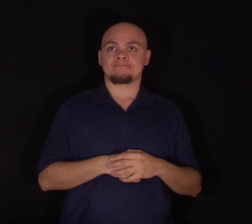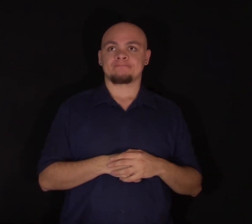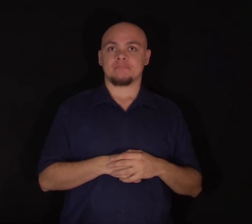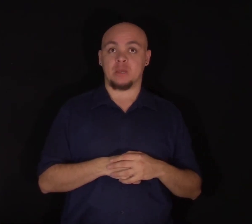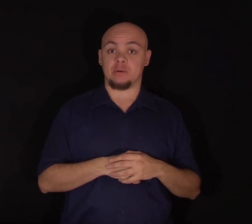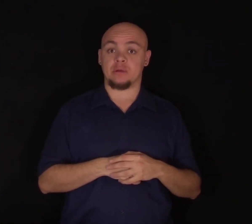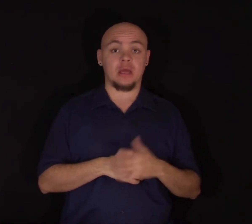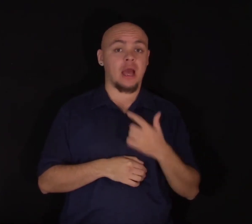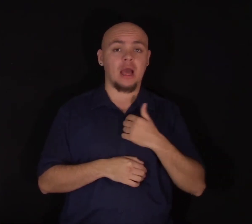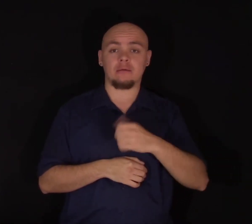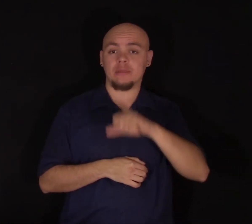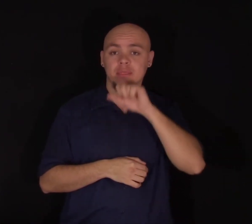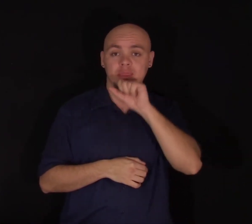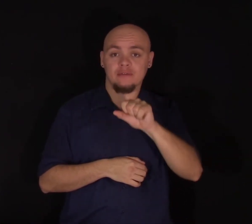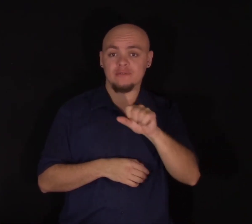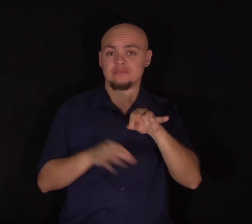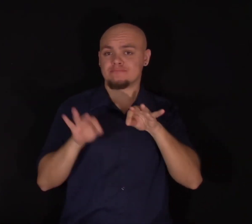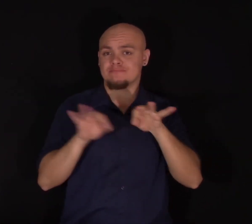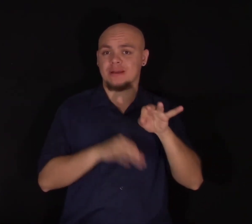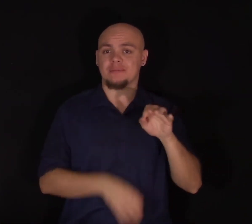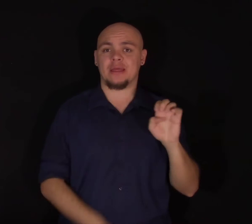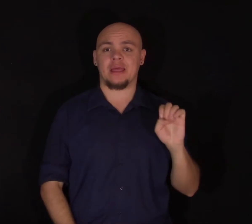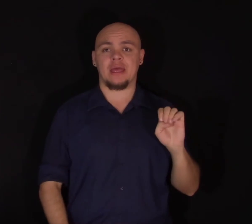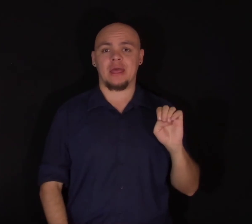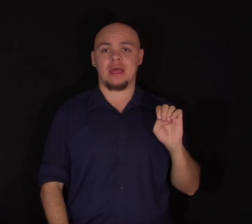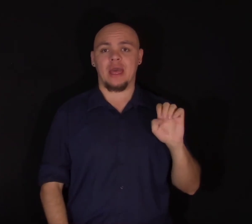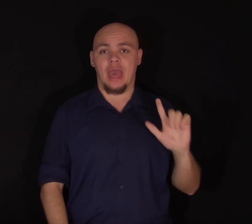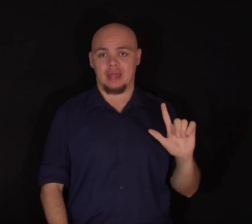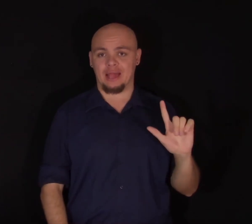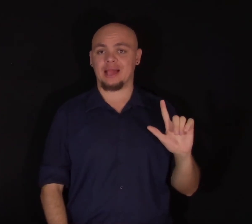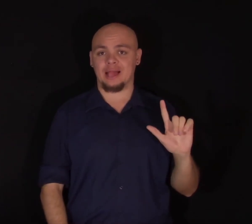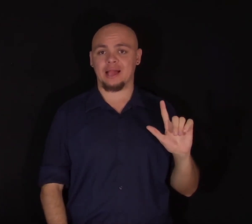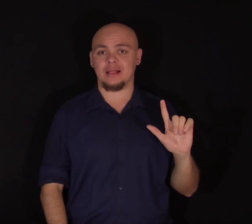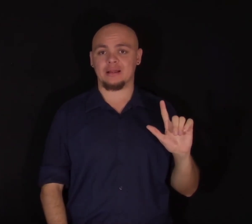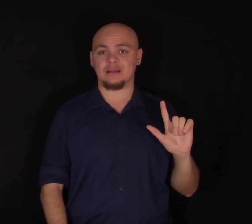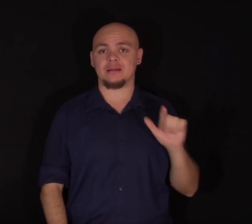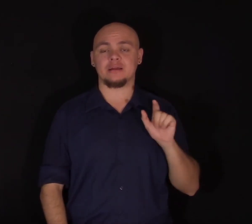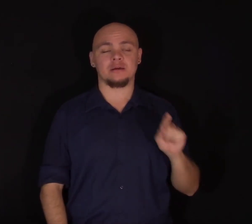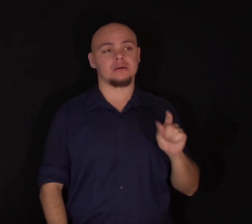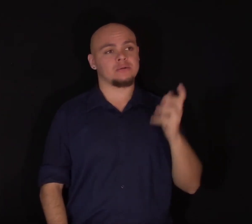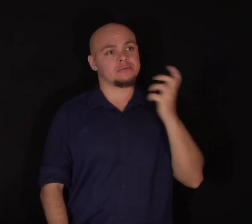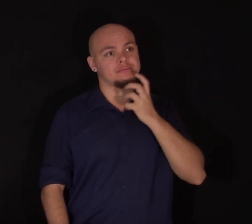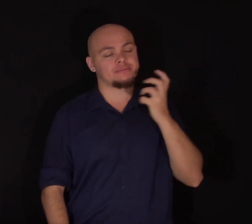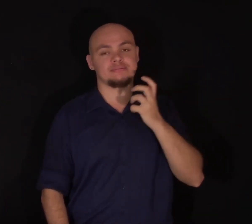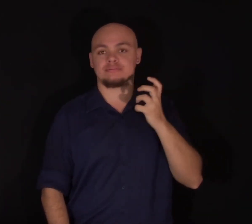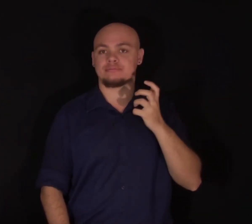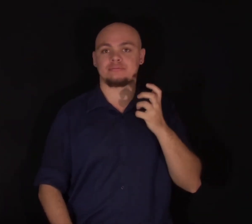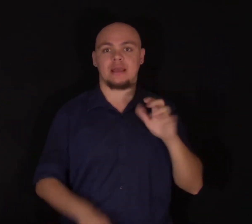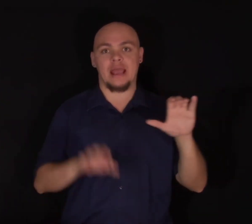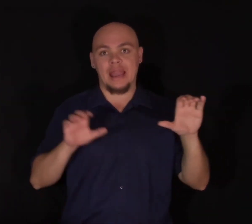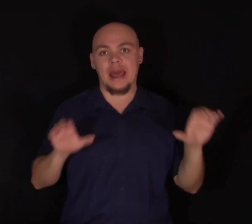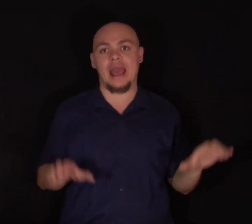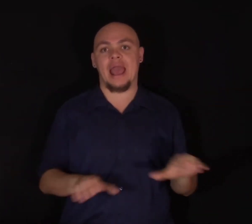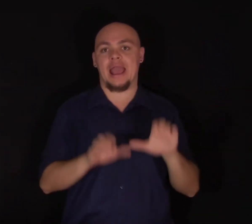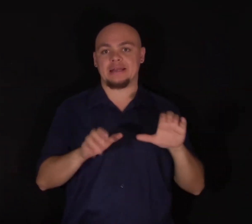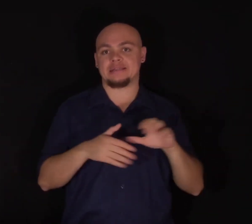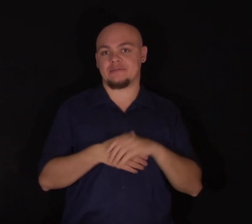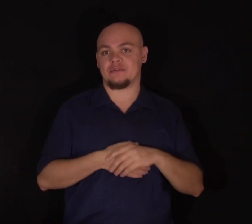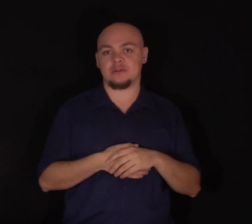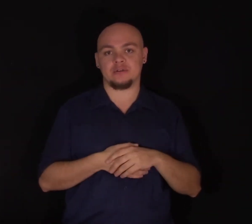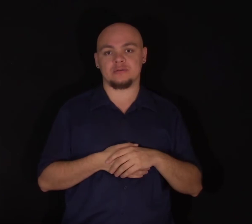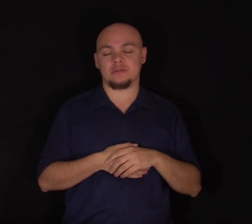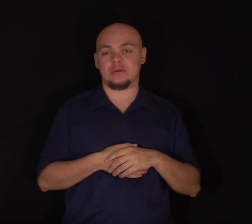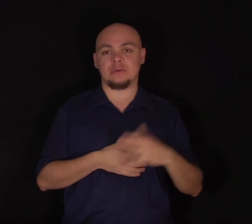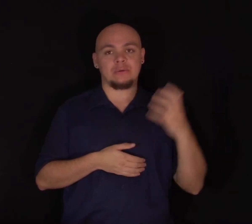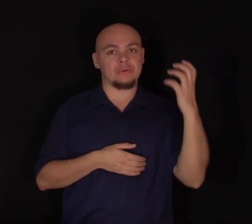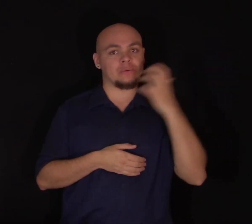I'd love to tell you about Elle. Elle is vibrant and active. She is